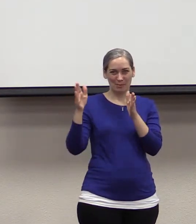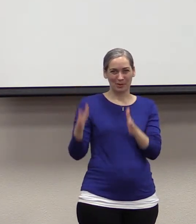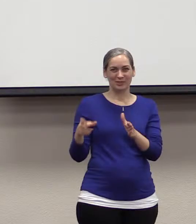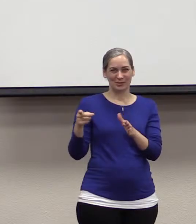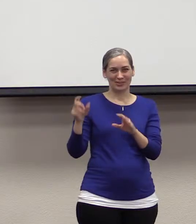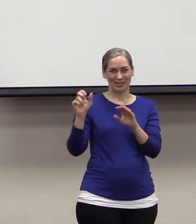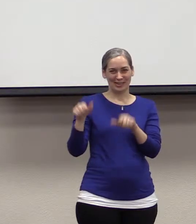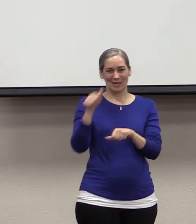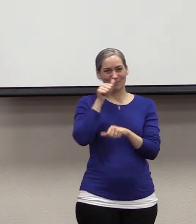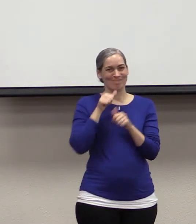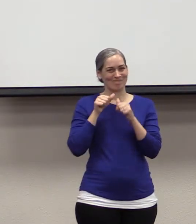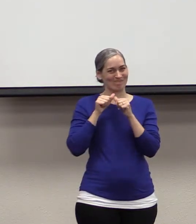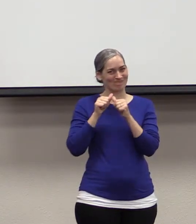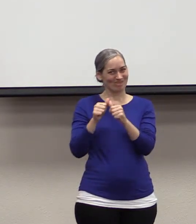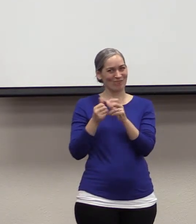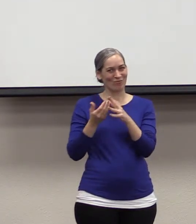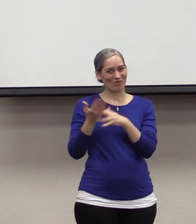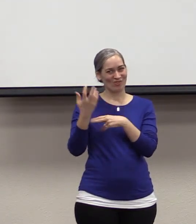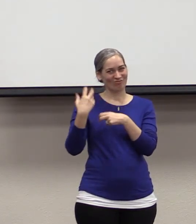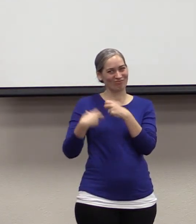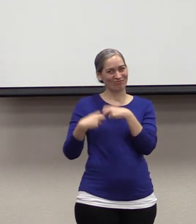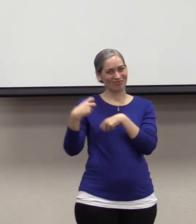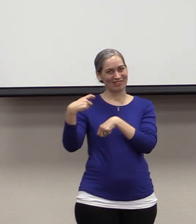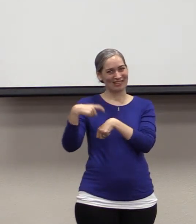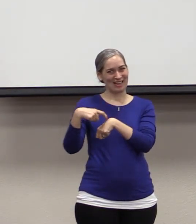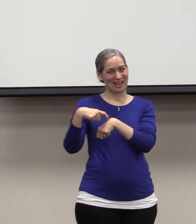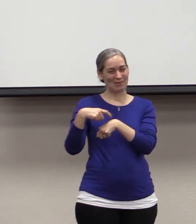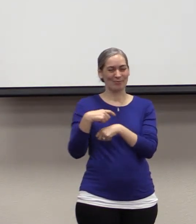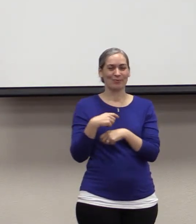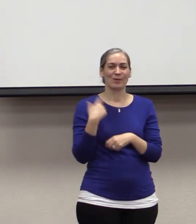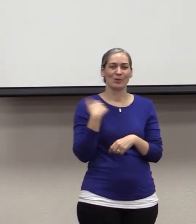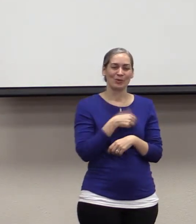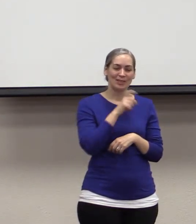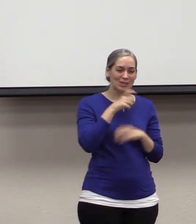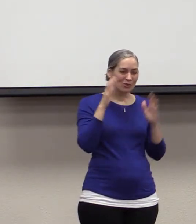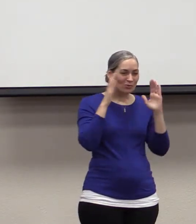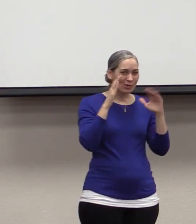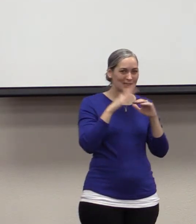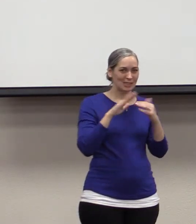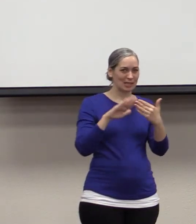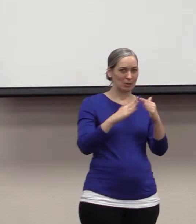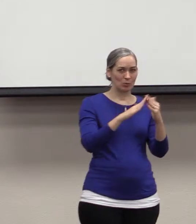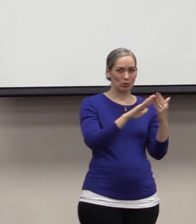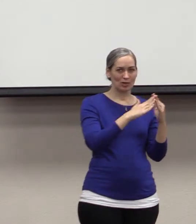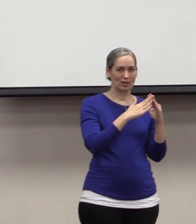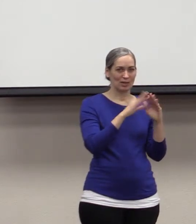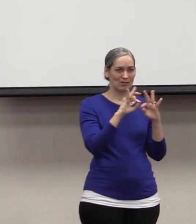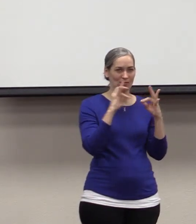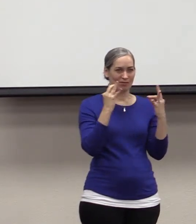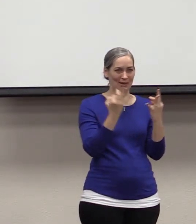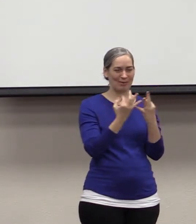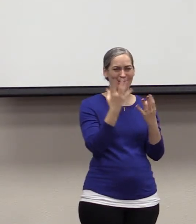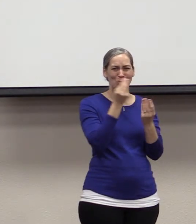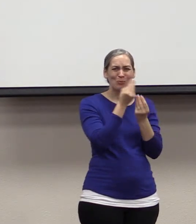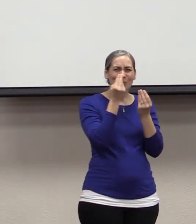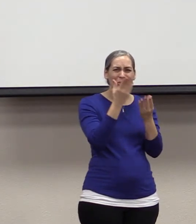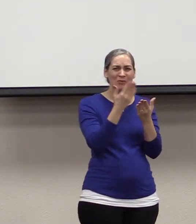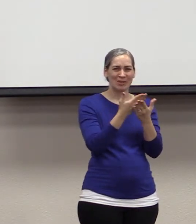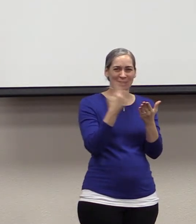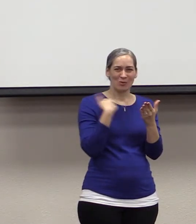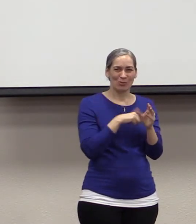their time of difficulty. So focusing on community and family, this is a beautiful thing that we can provide for